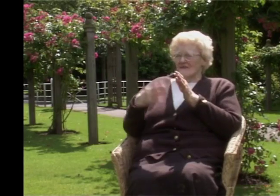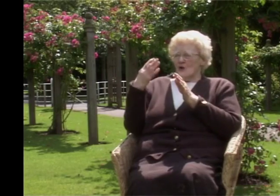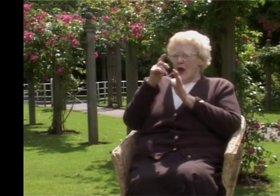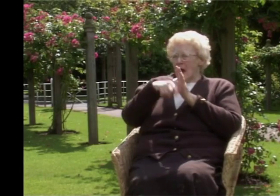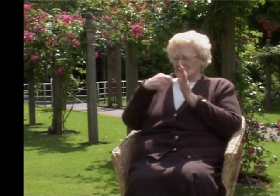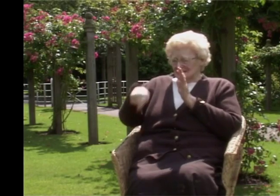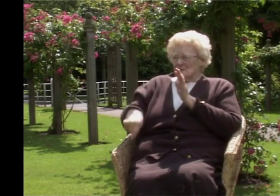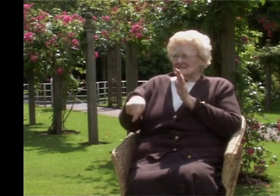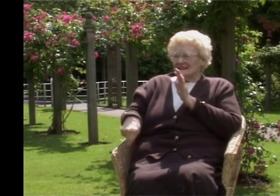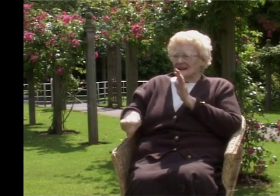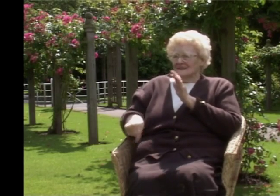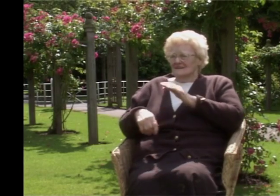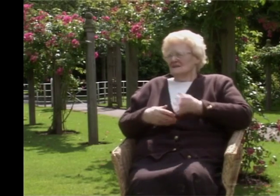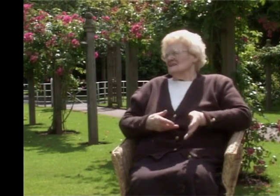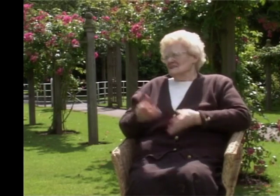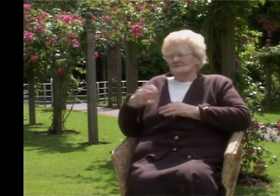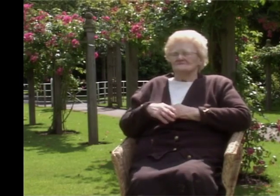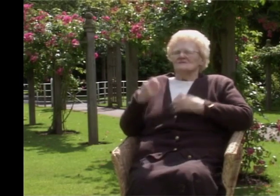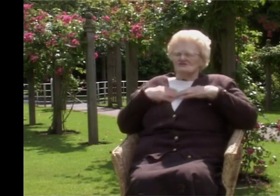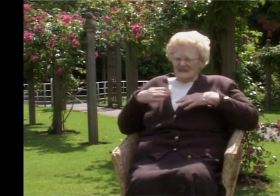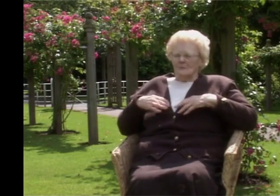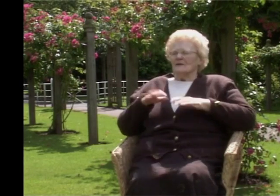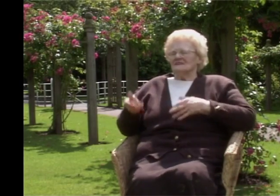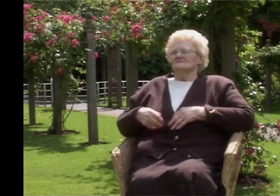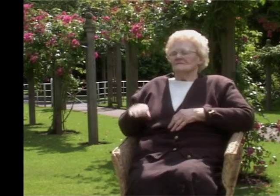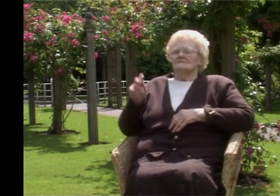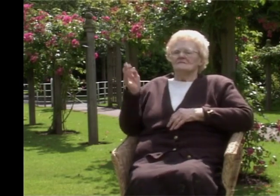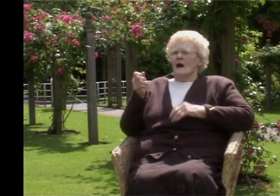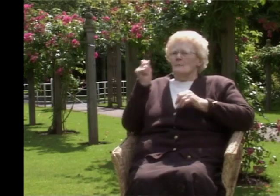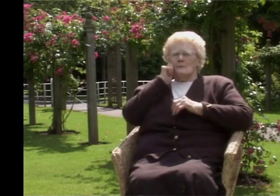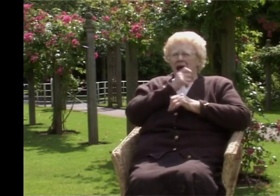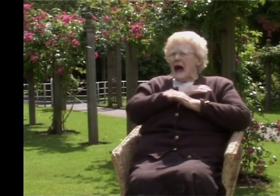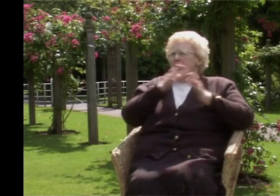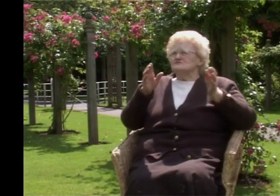for 4 hours. But we'd make our way up, get ourselves ready, and we noticed that